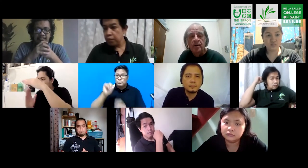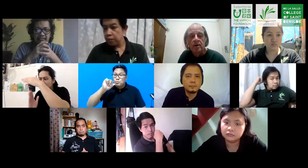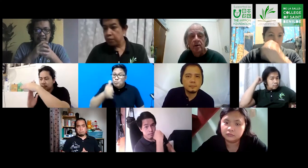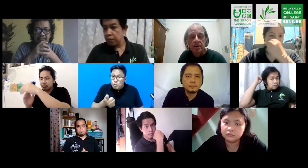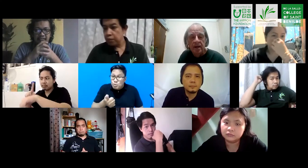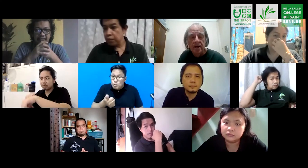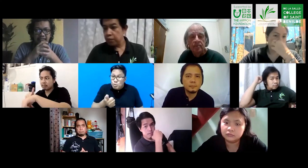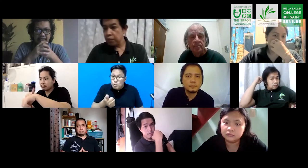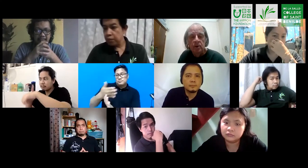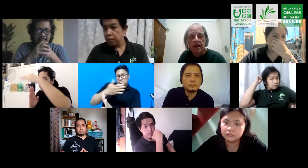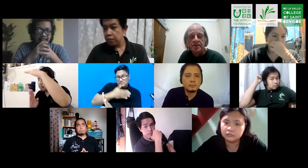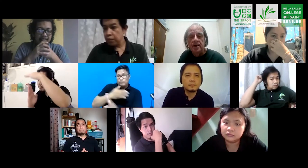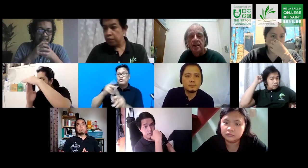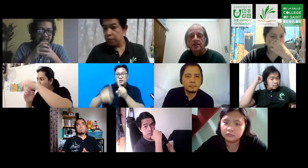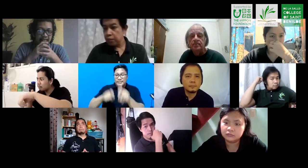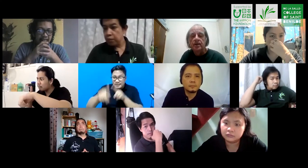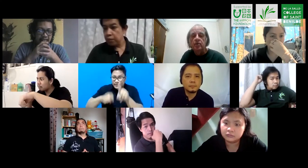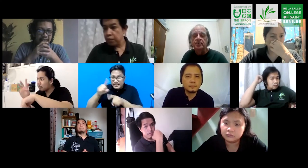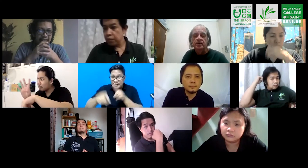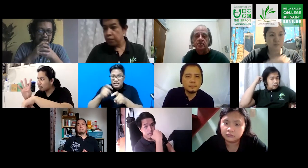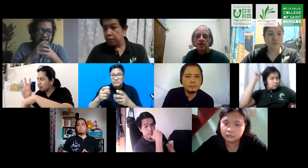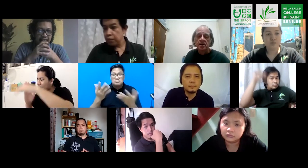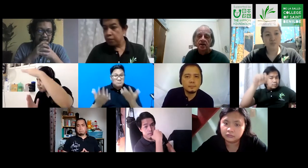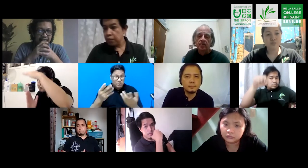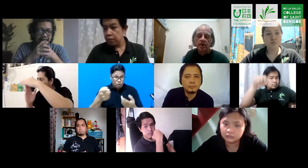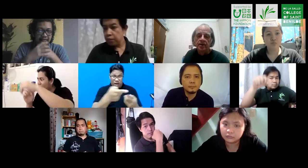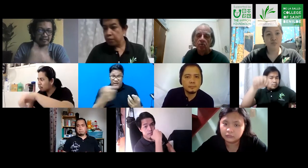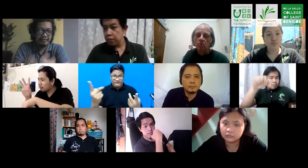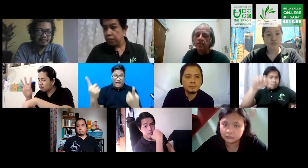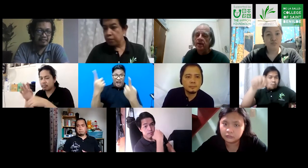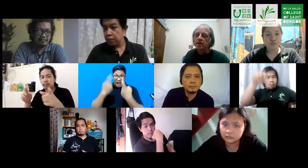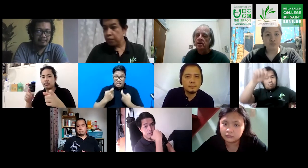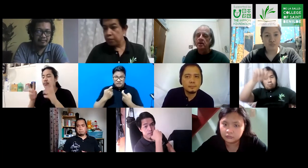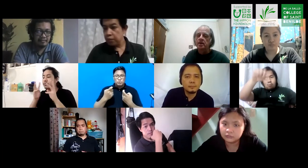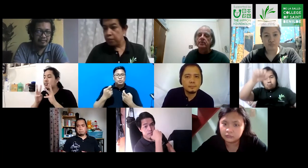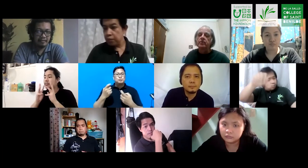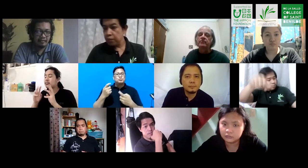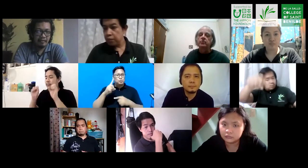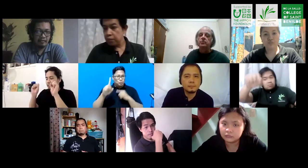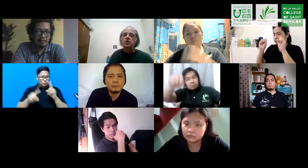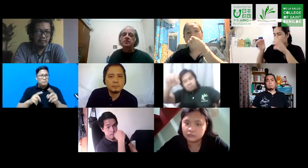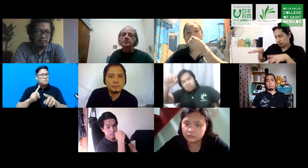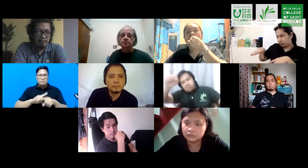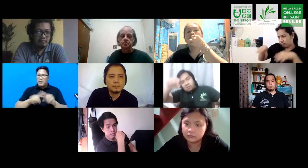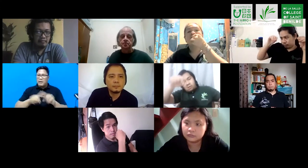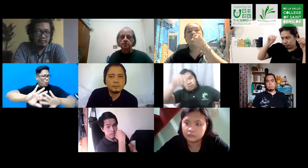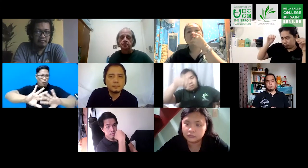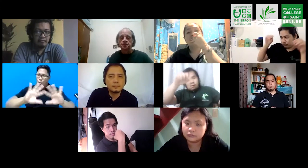before the exam to ask any last minute questions, but there won't be any review